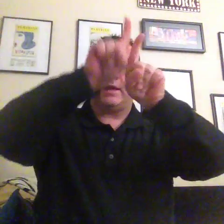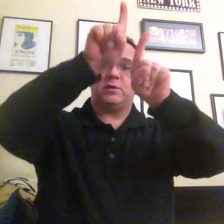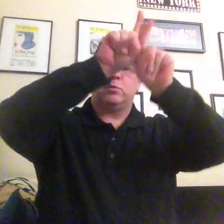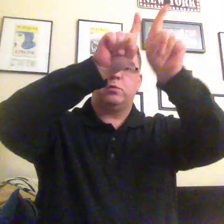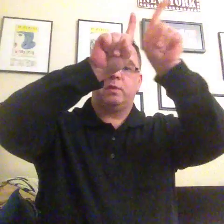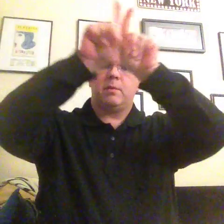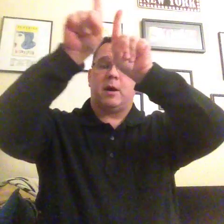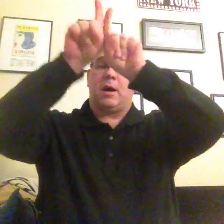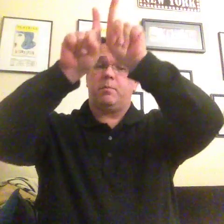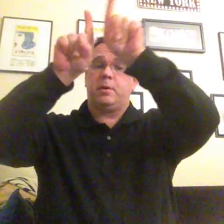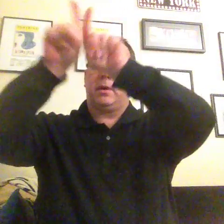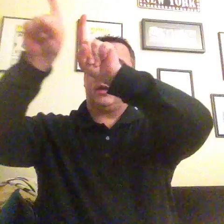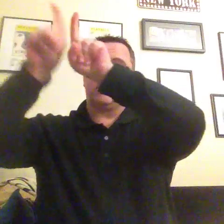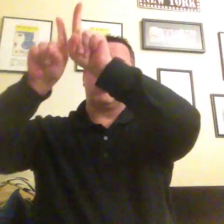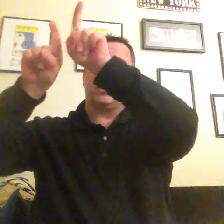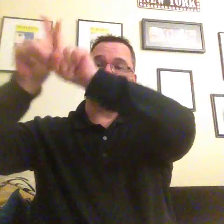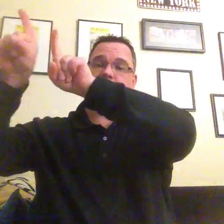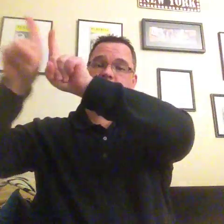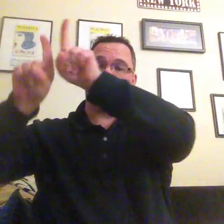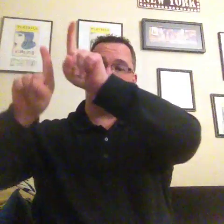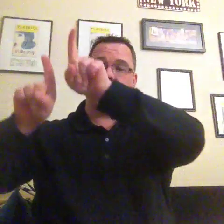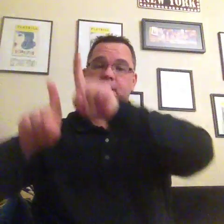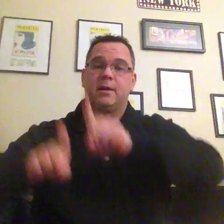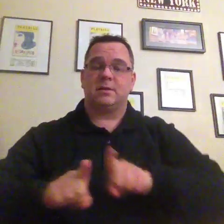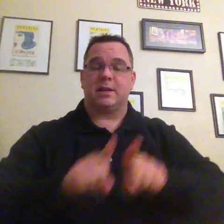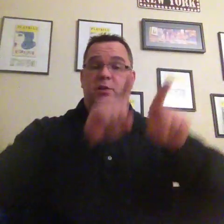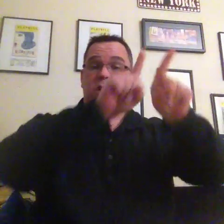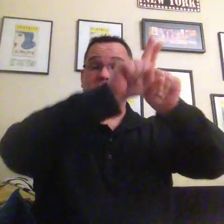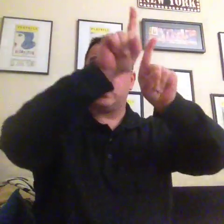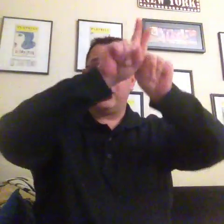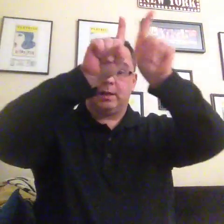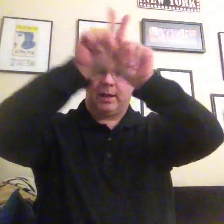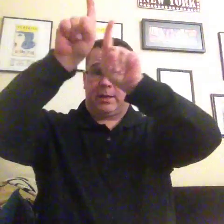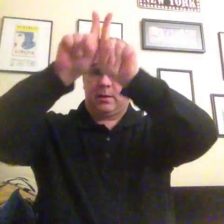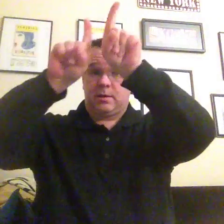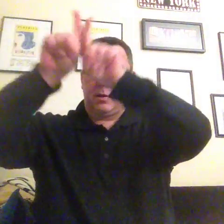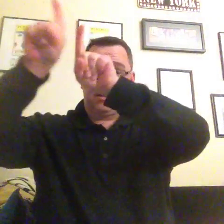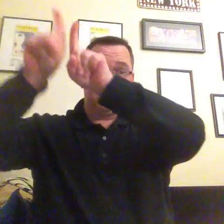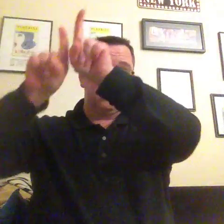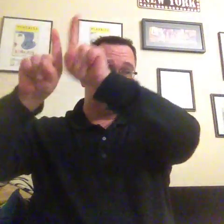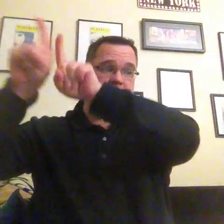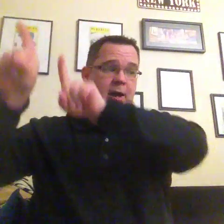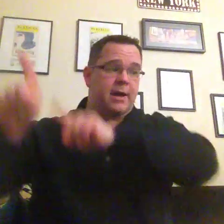as you move them up and across the sky. It's like the stars twinkling in the sky.